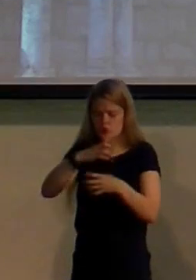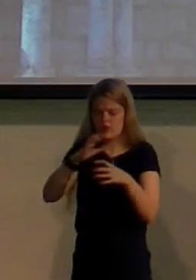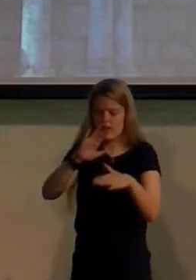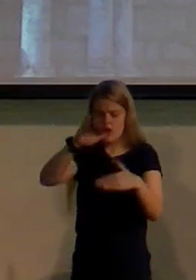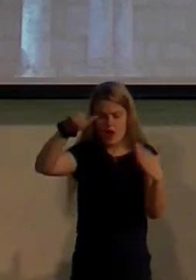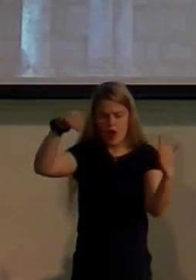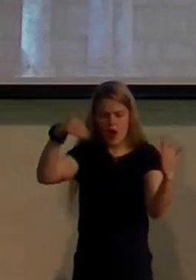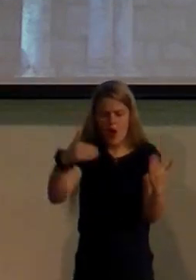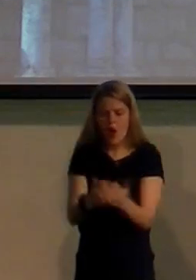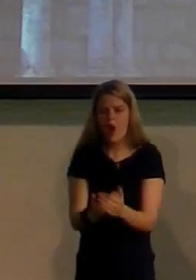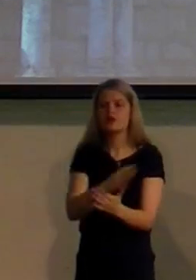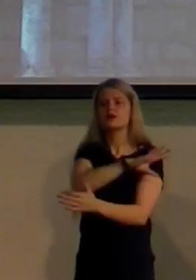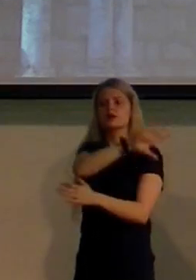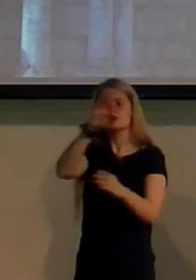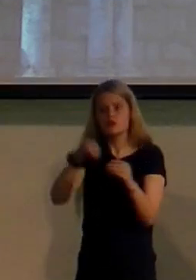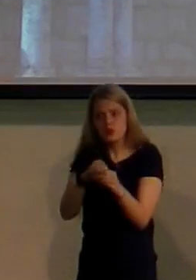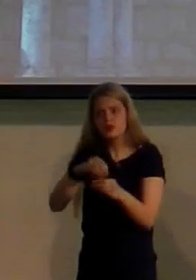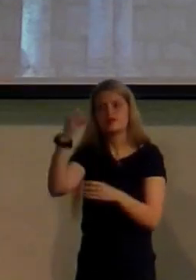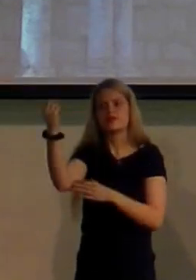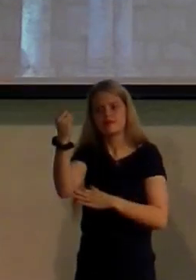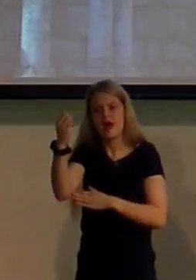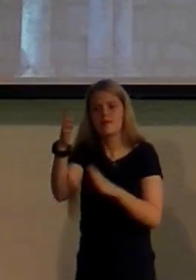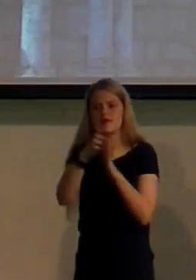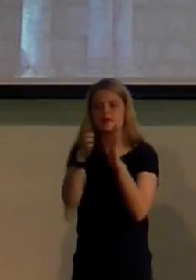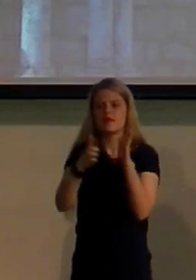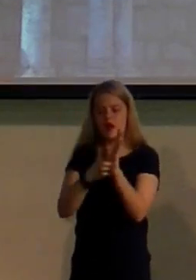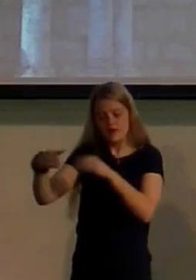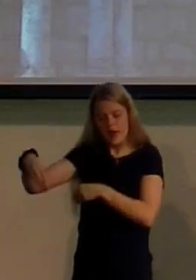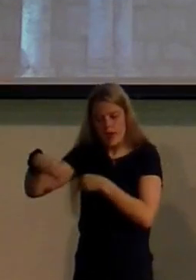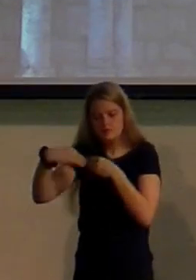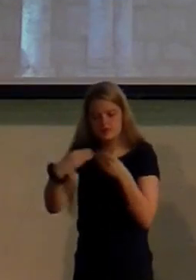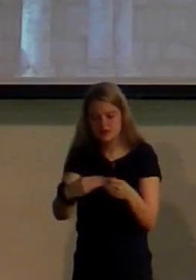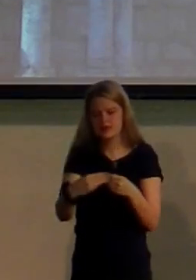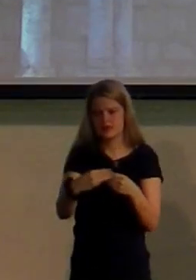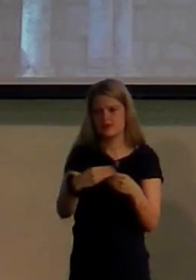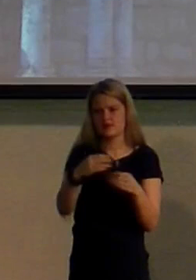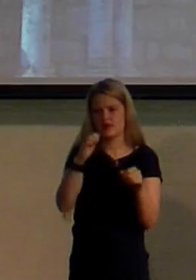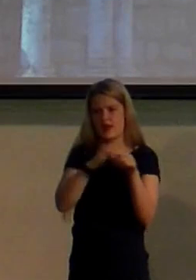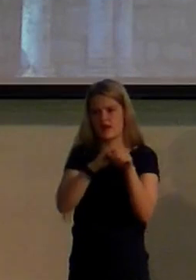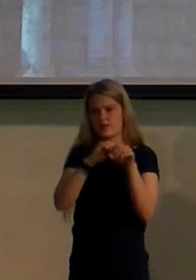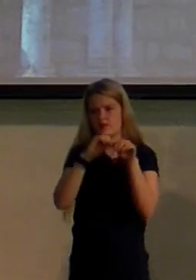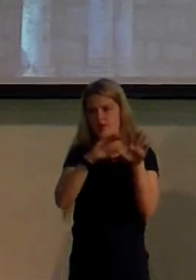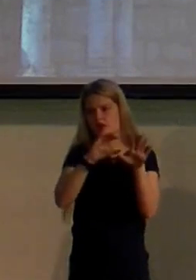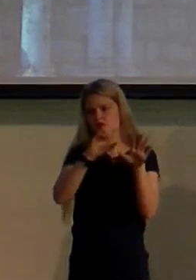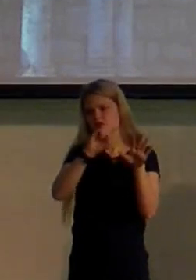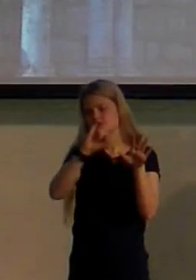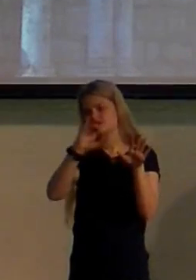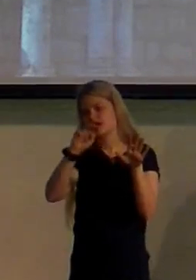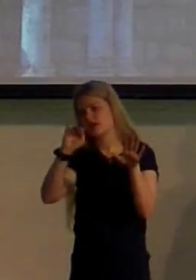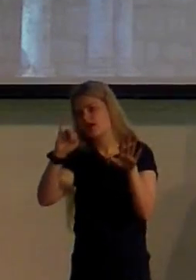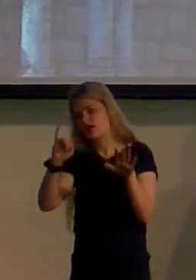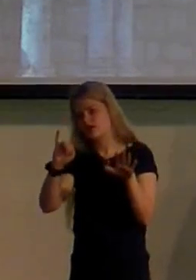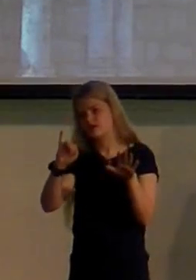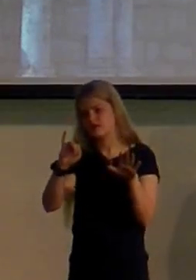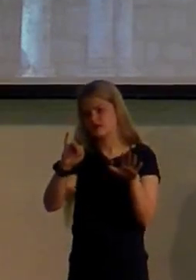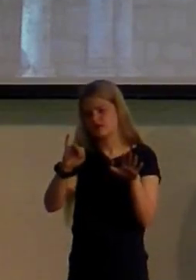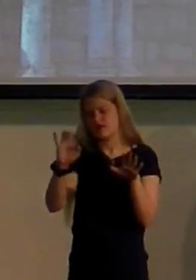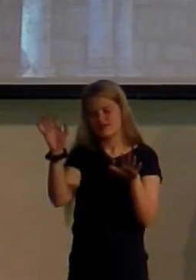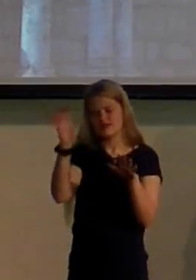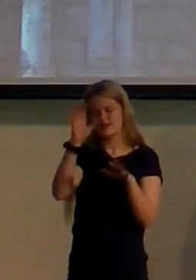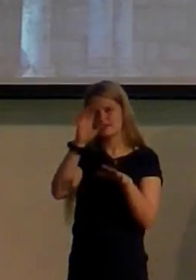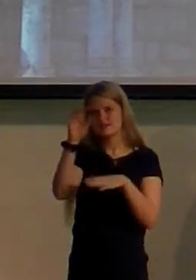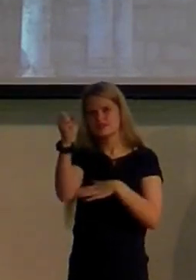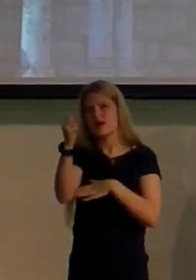including the whole Sabbath law that was given to them at Mount Sinai. See, the Sabbath was to be like